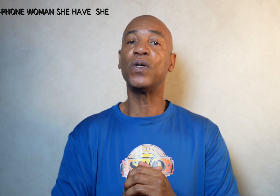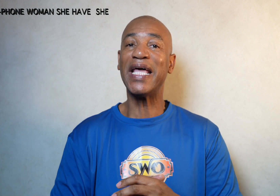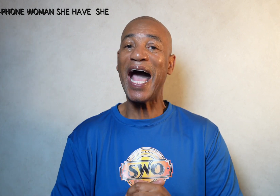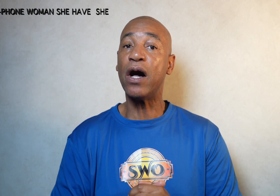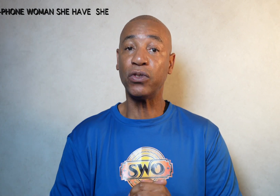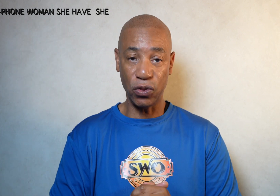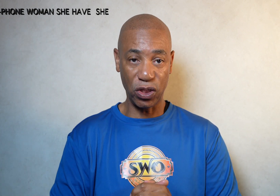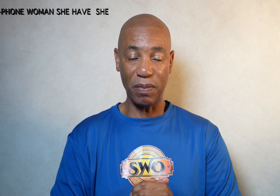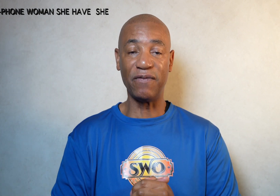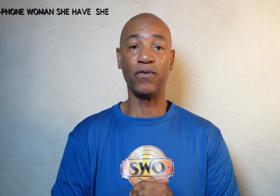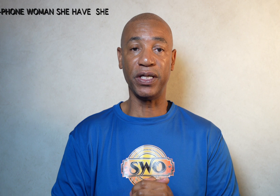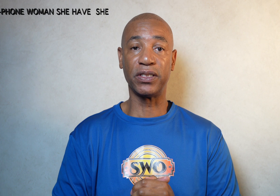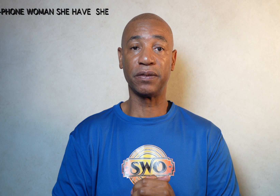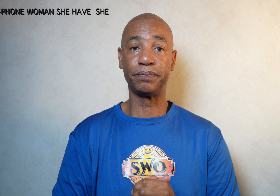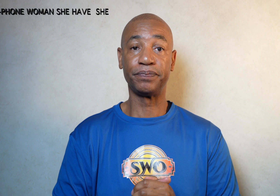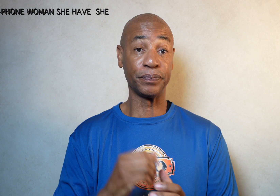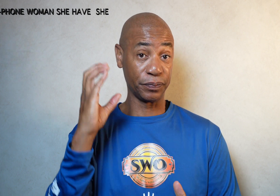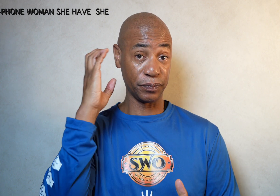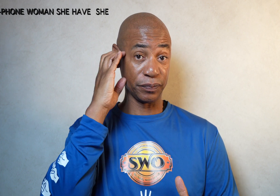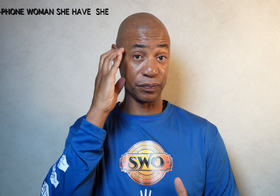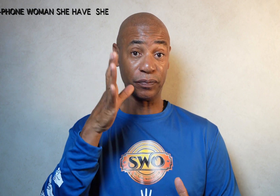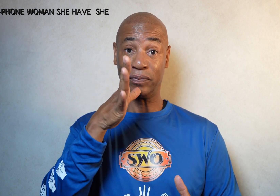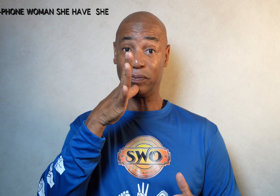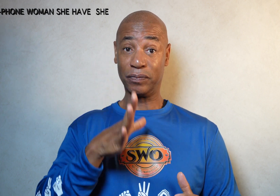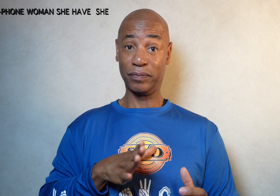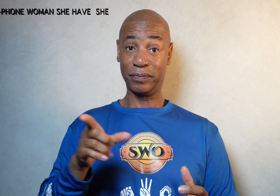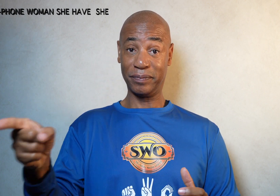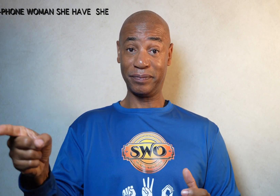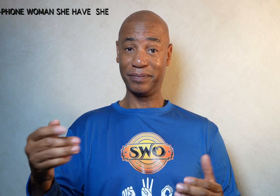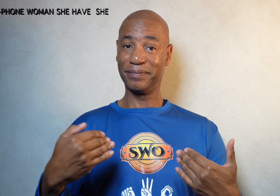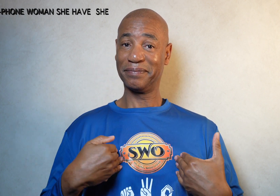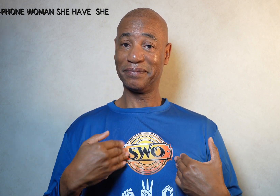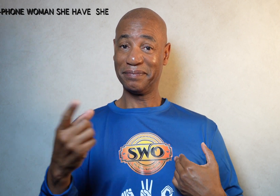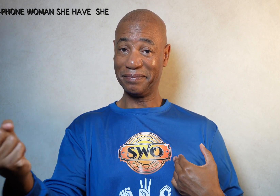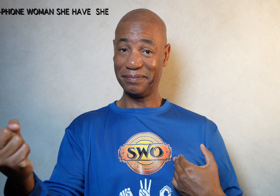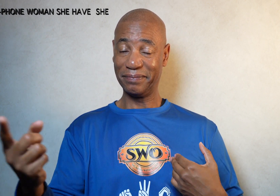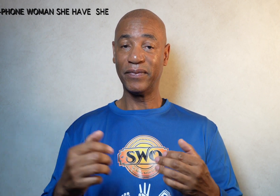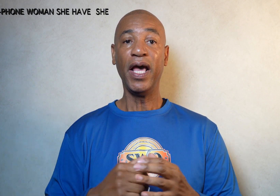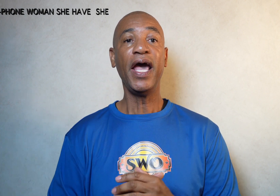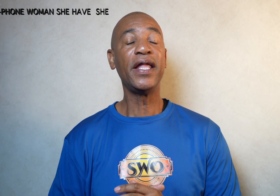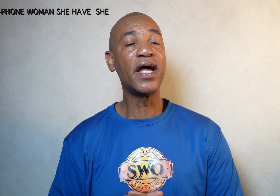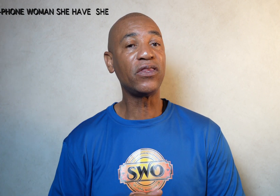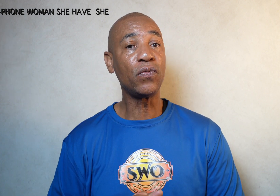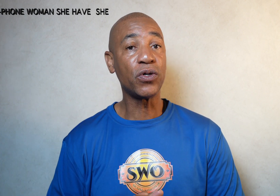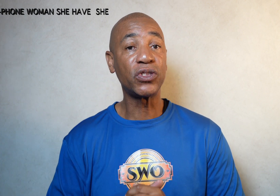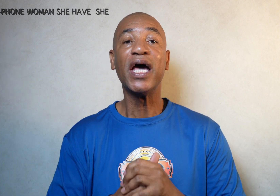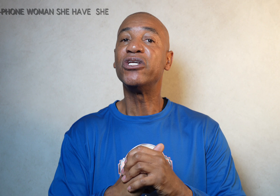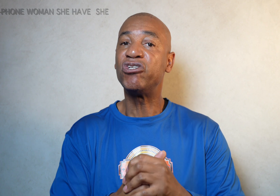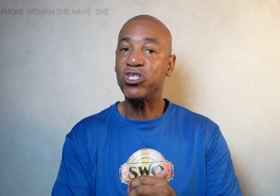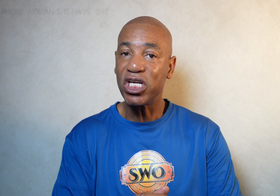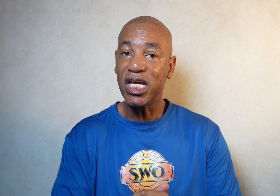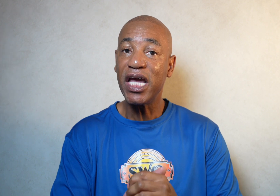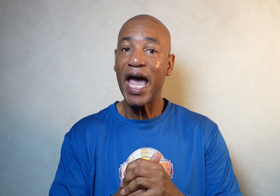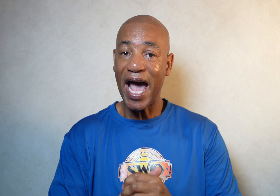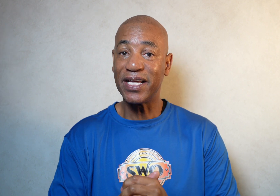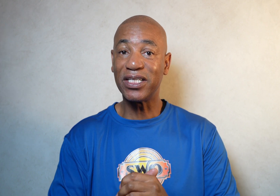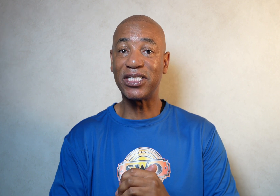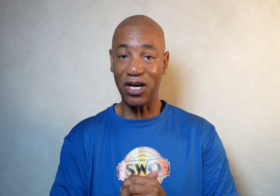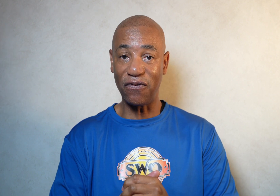without using my voice. In other words, she has a cell